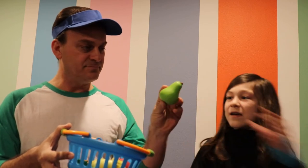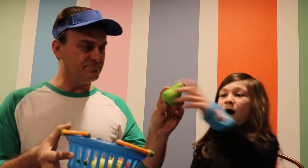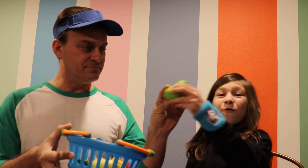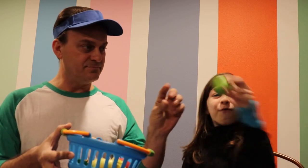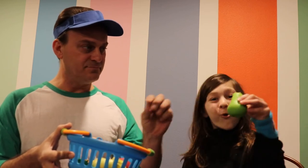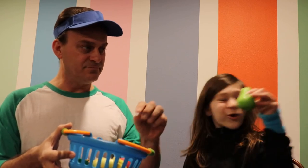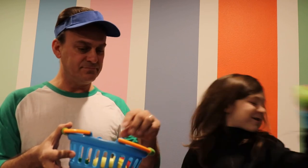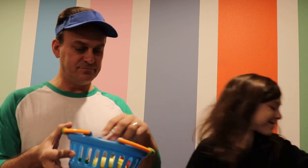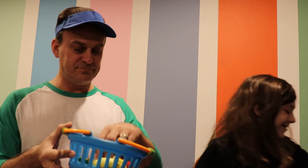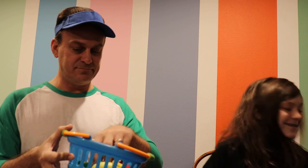1, 2, 3, 4,